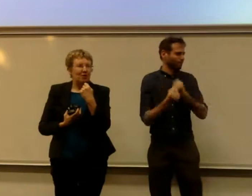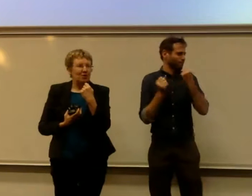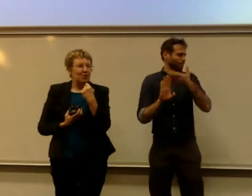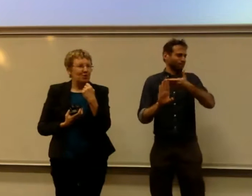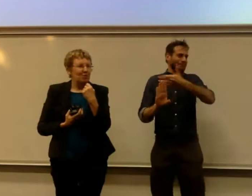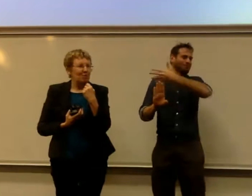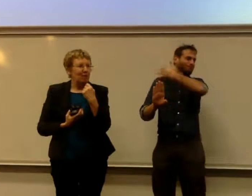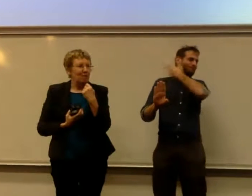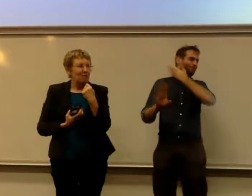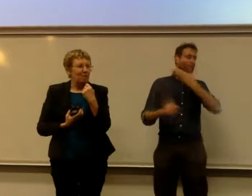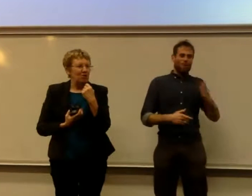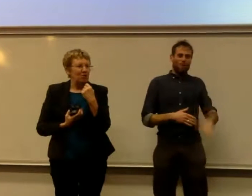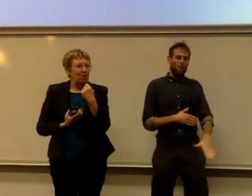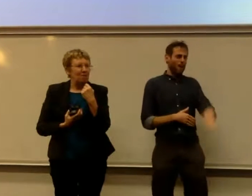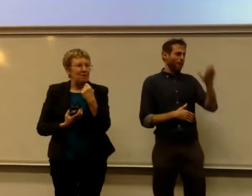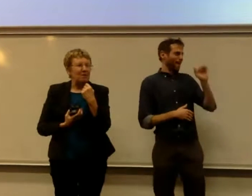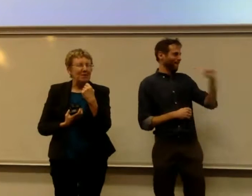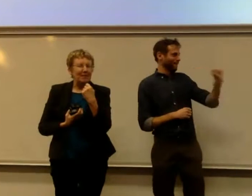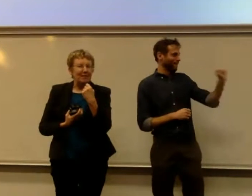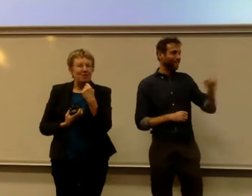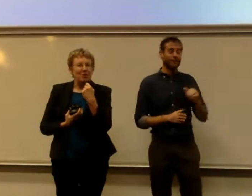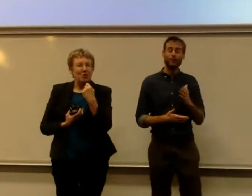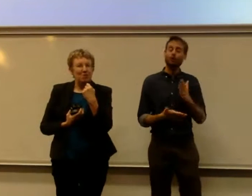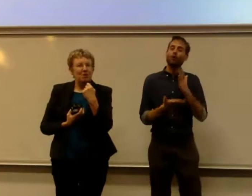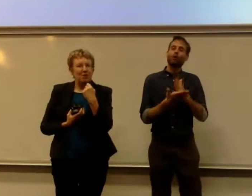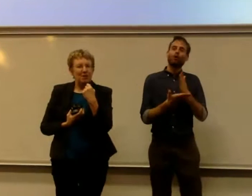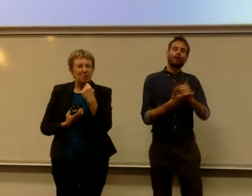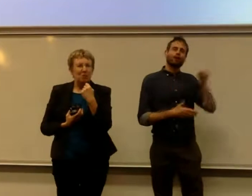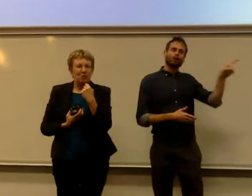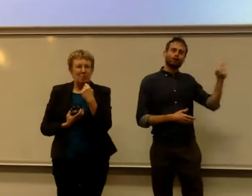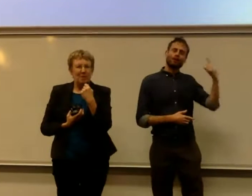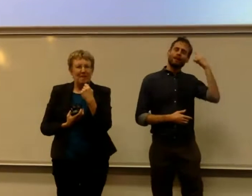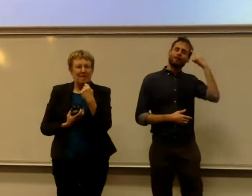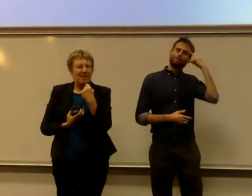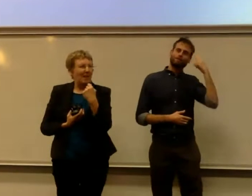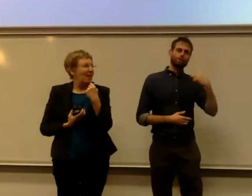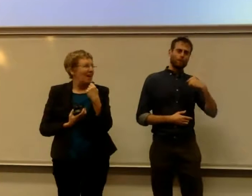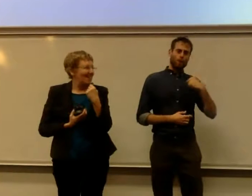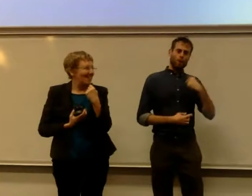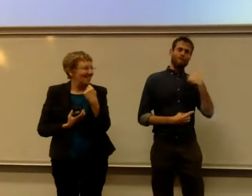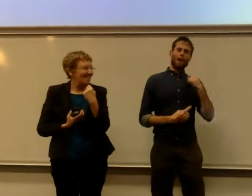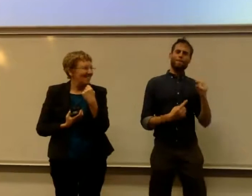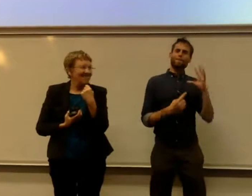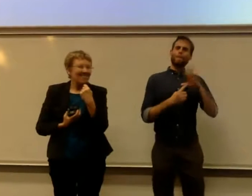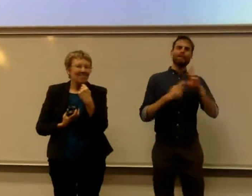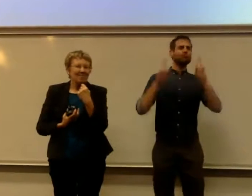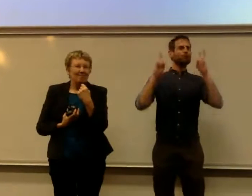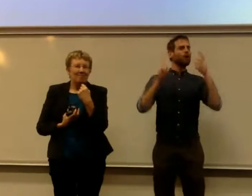she regards one of her major achievements in life as contributing towards the BSL Act.